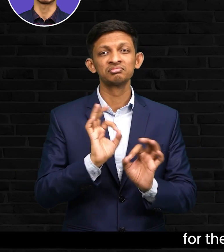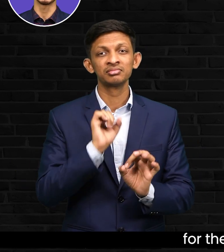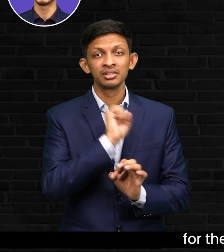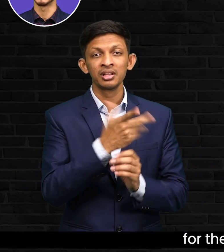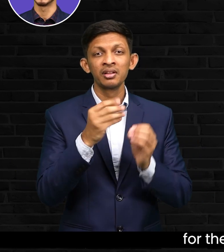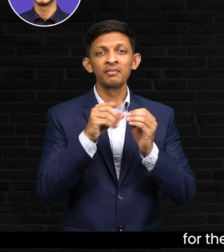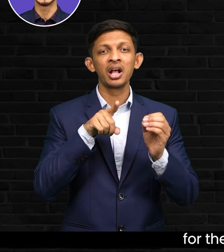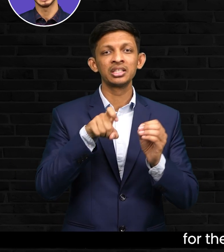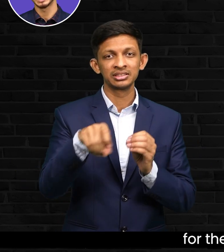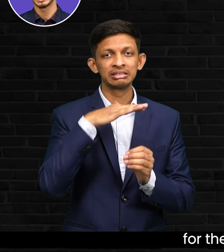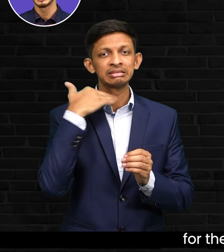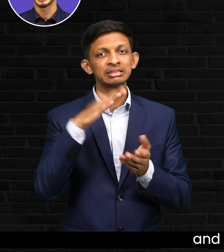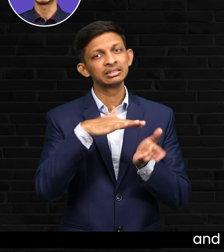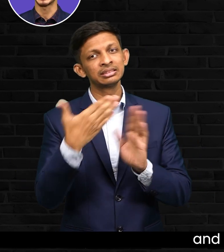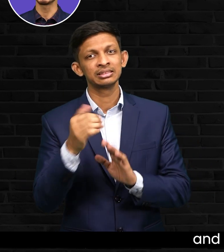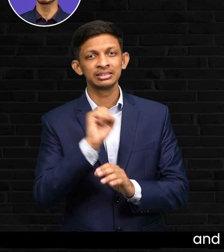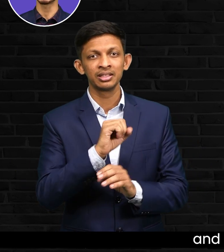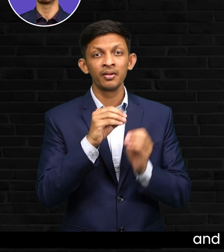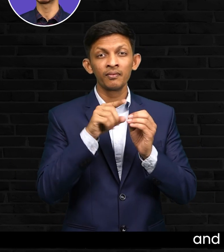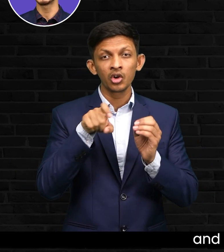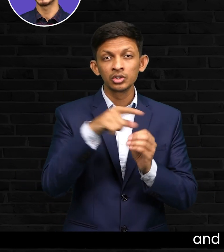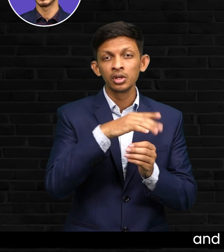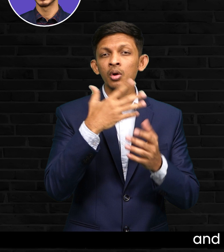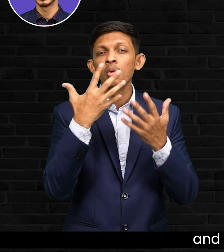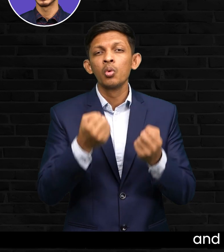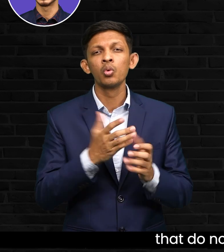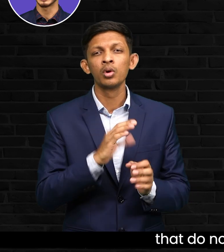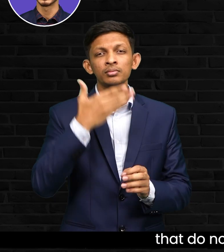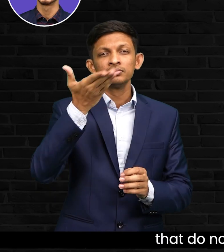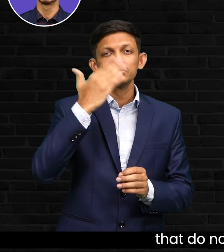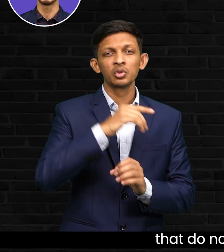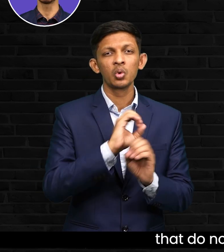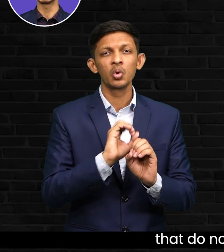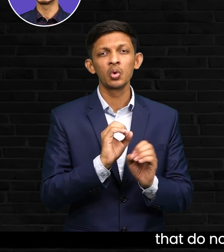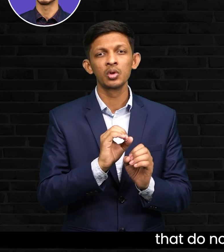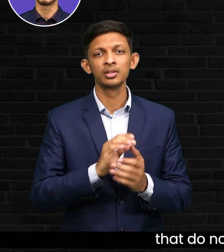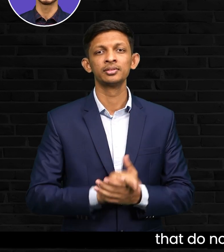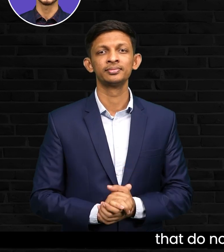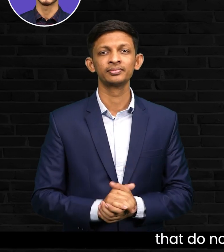these bacteria, they die, and anaerobic bacteria that